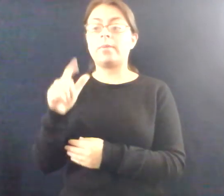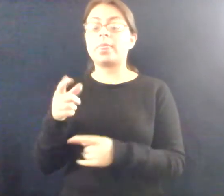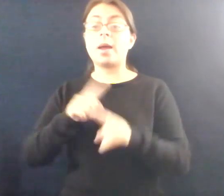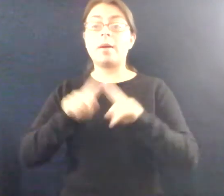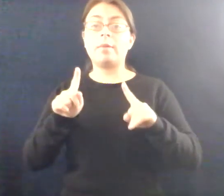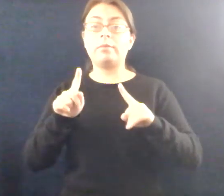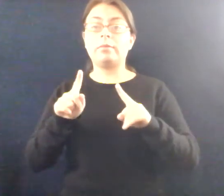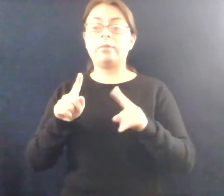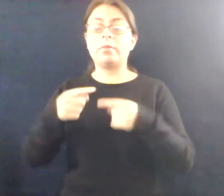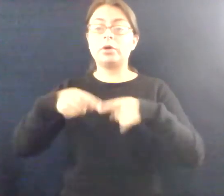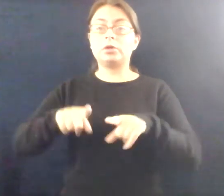get across.